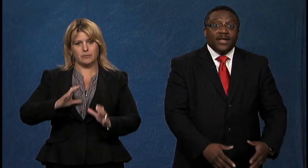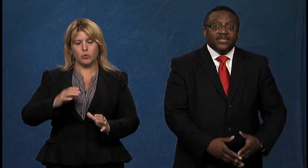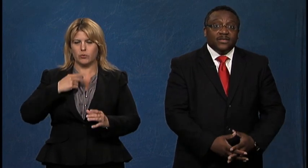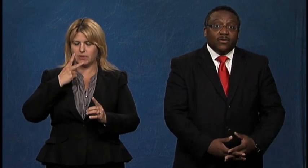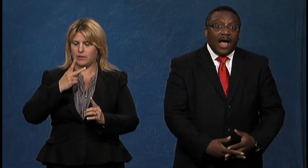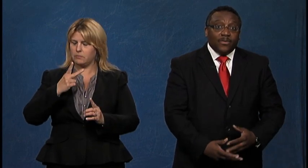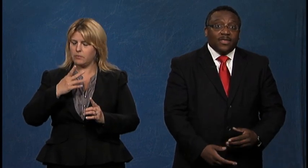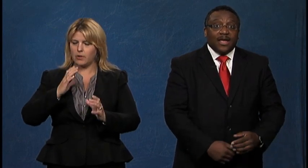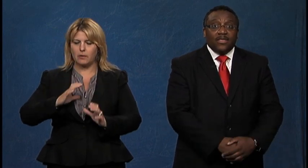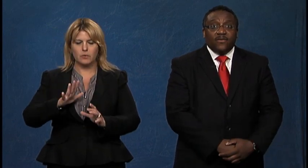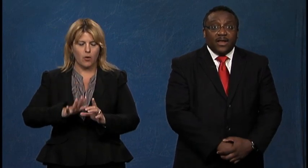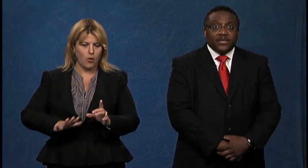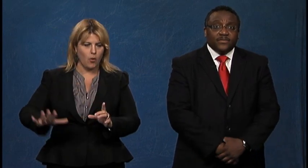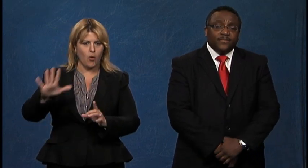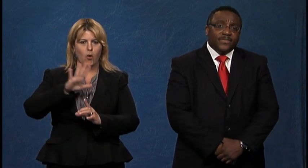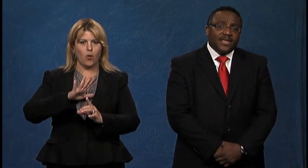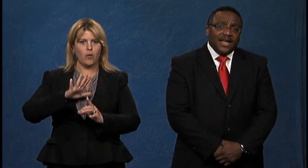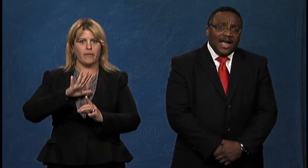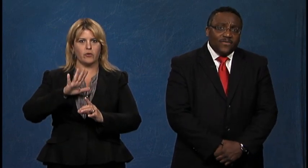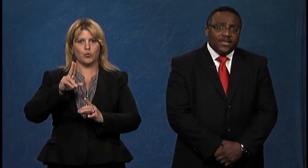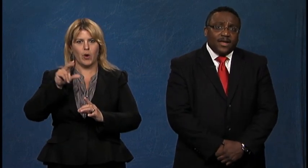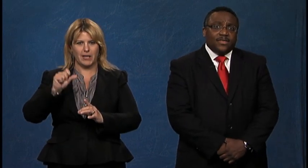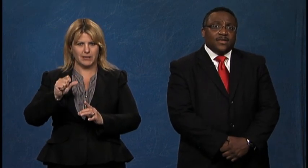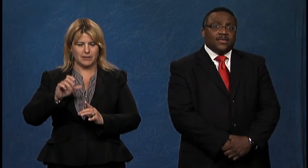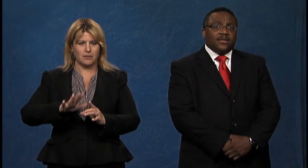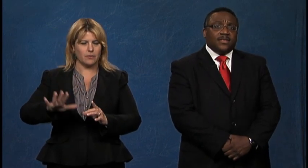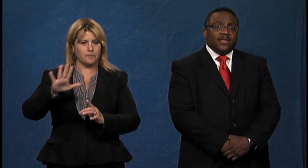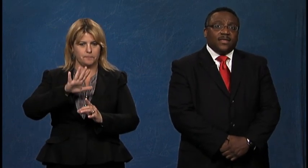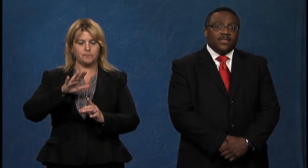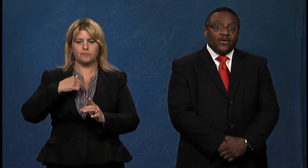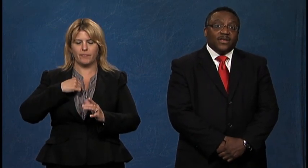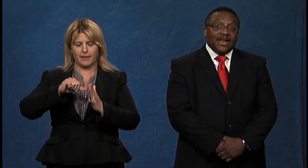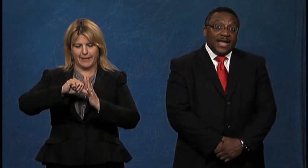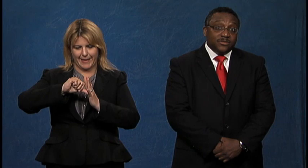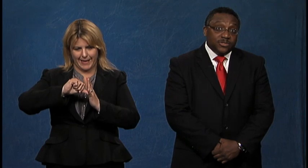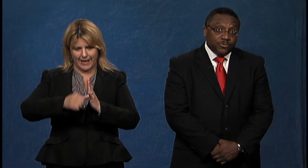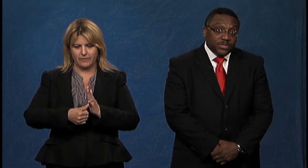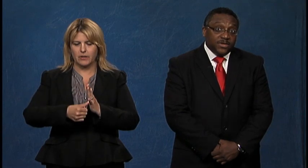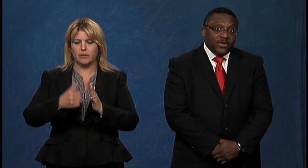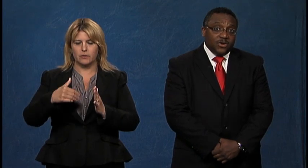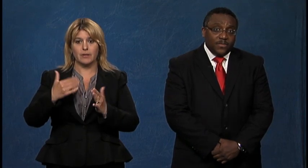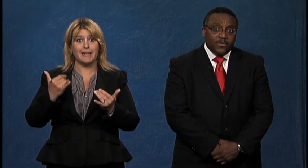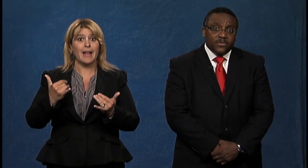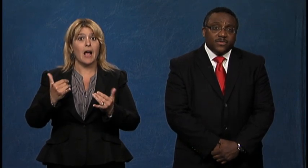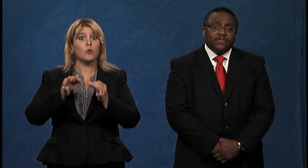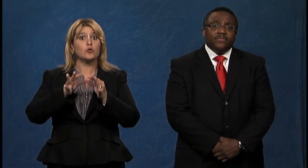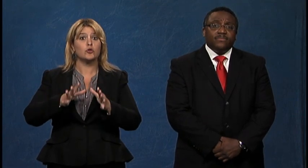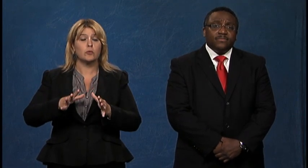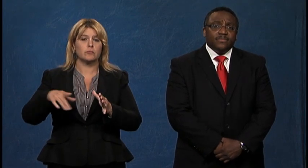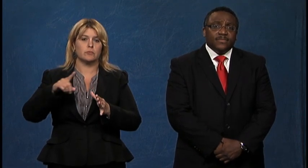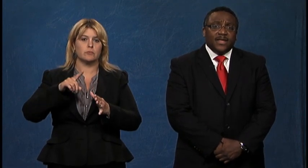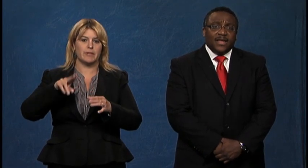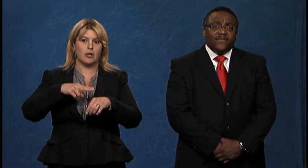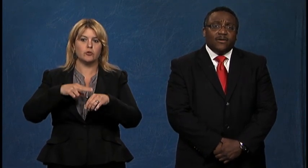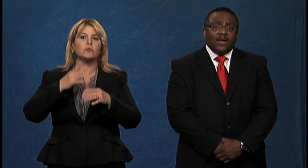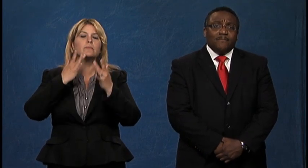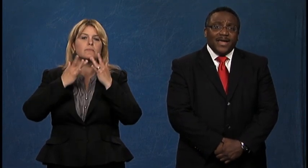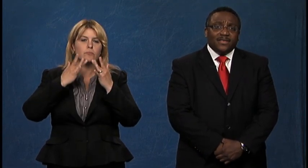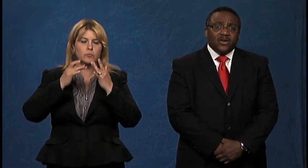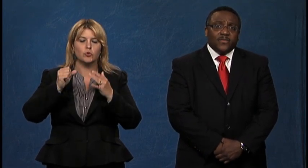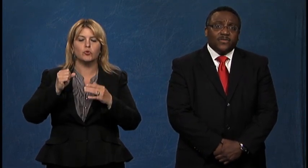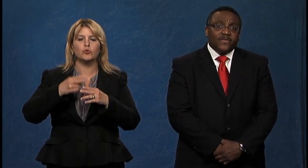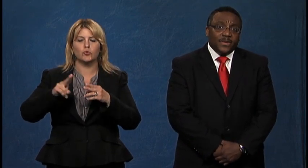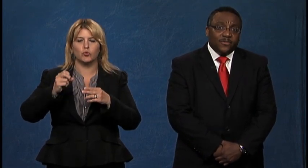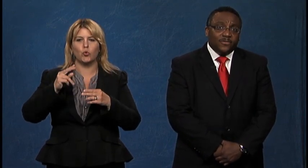over the nation, on the opposite sides of the nation, I emphasize this, that there is a national shortage of interpreters, and that VRI